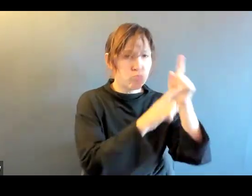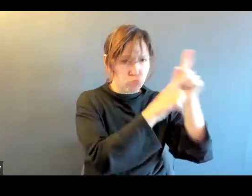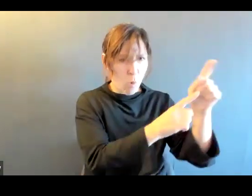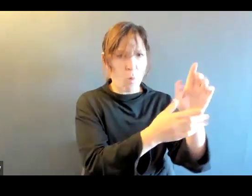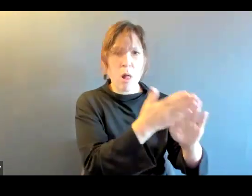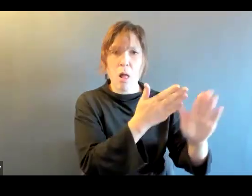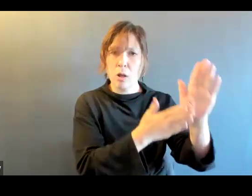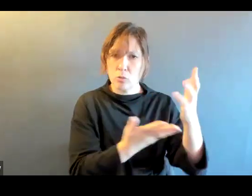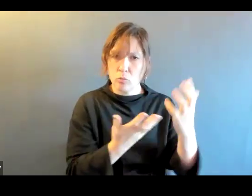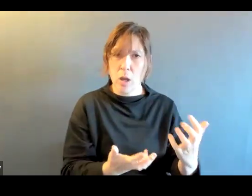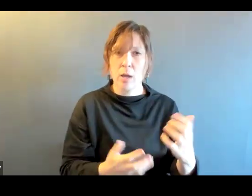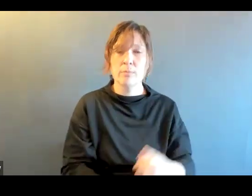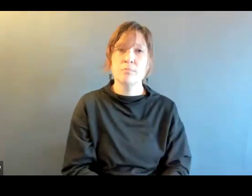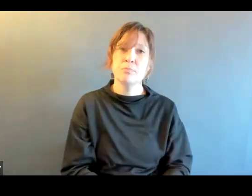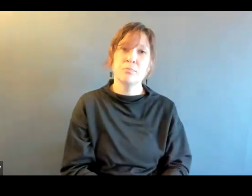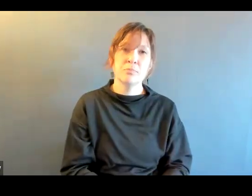also